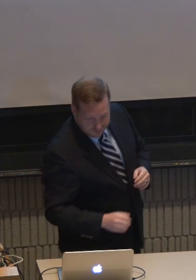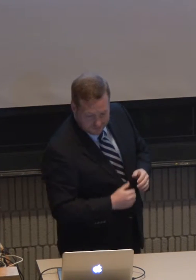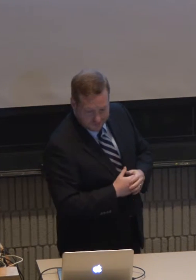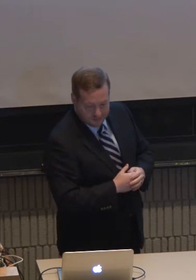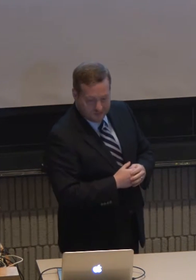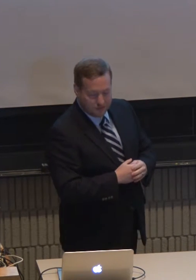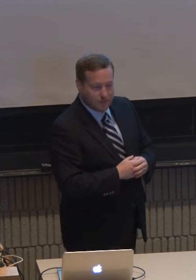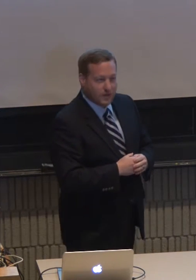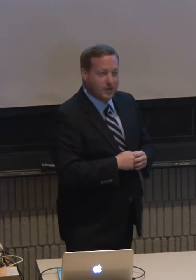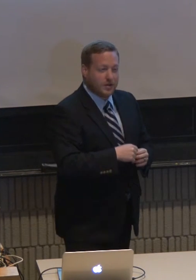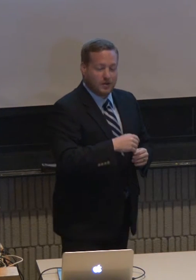access.